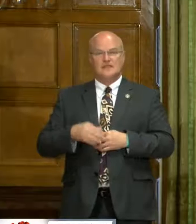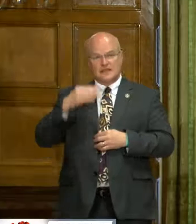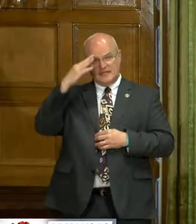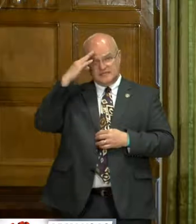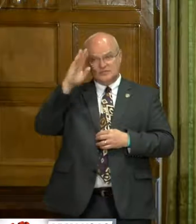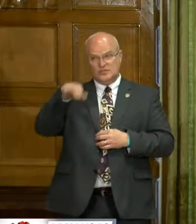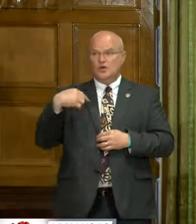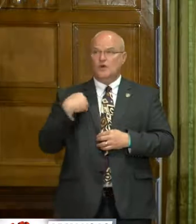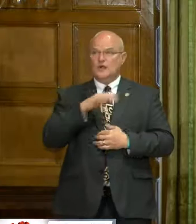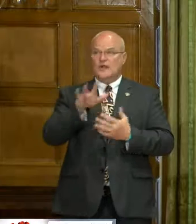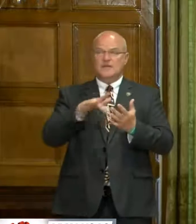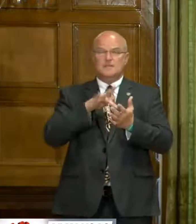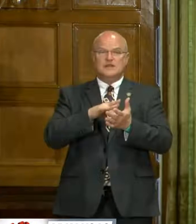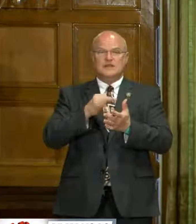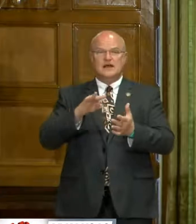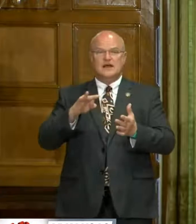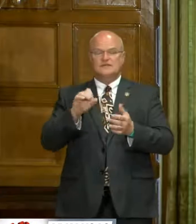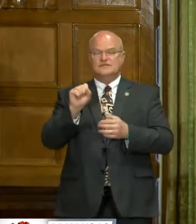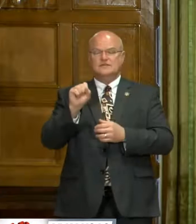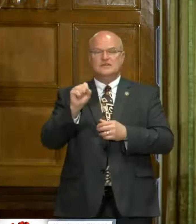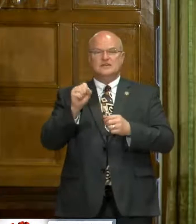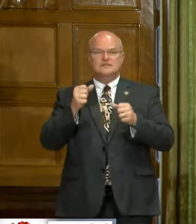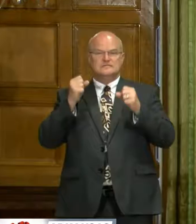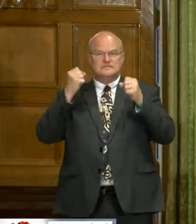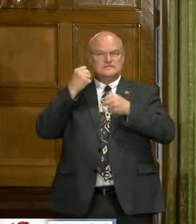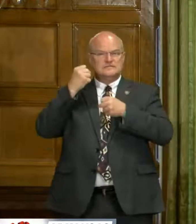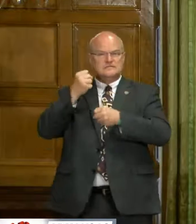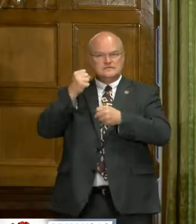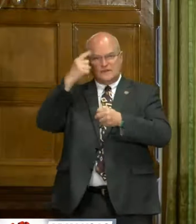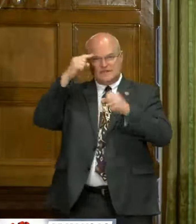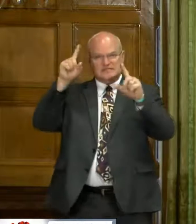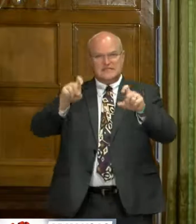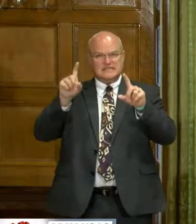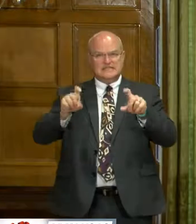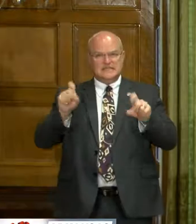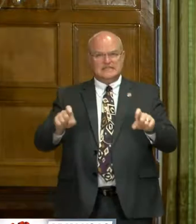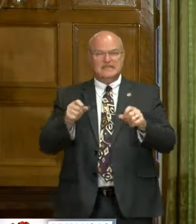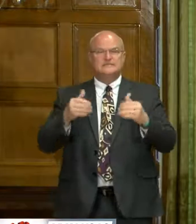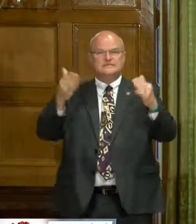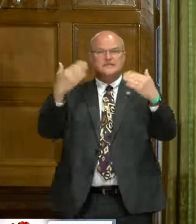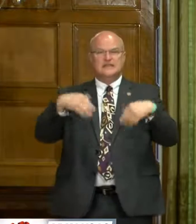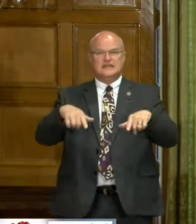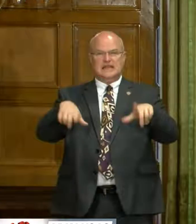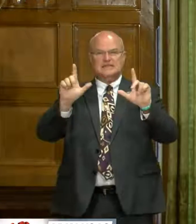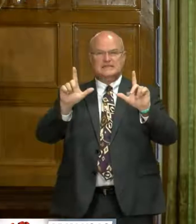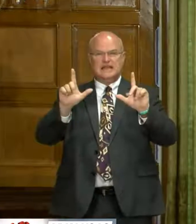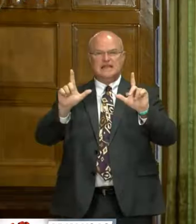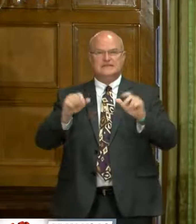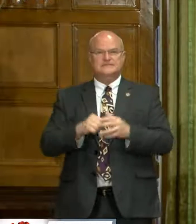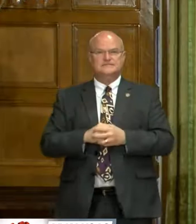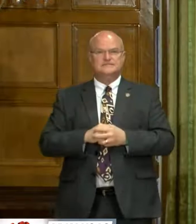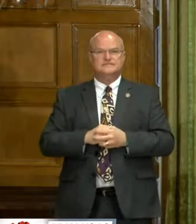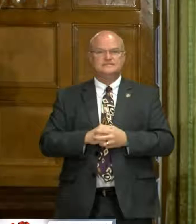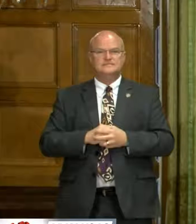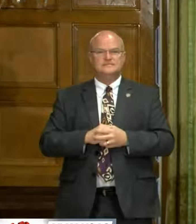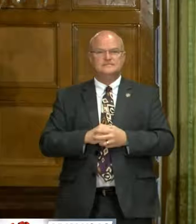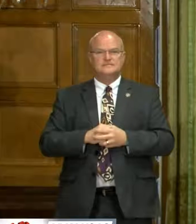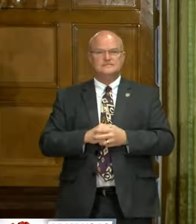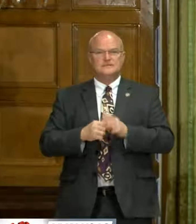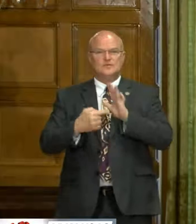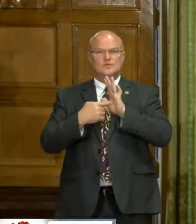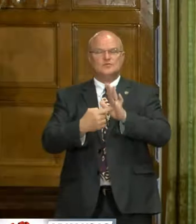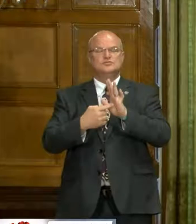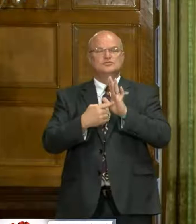As you know, we're in the middle of a two-day surge campaign for testing, and if you go to the next chart, I think